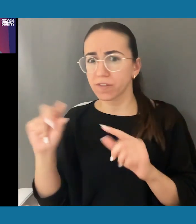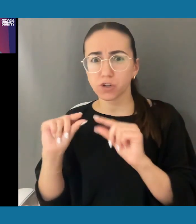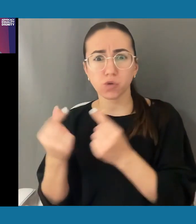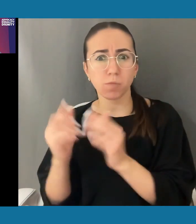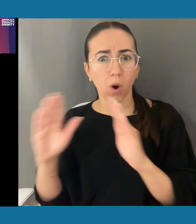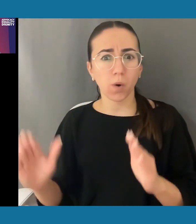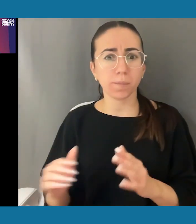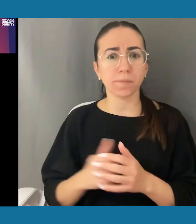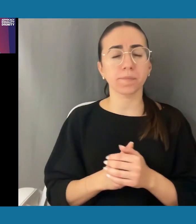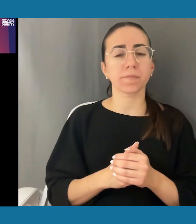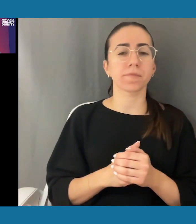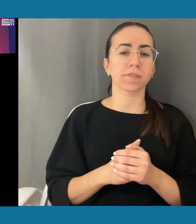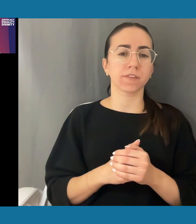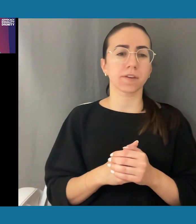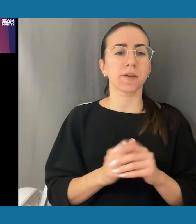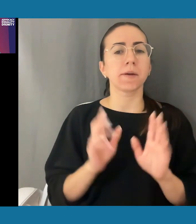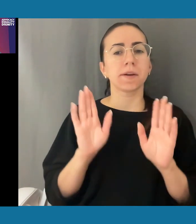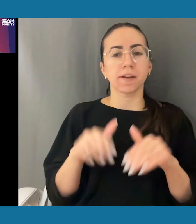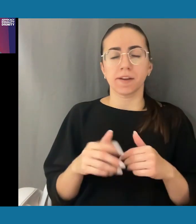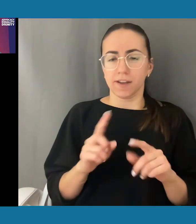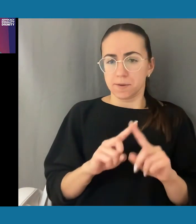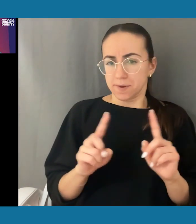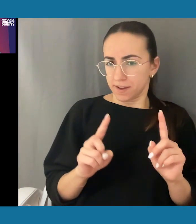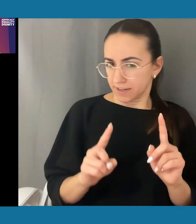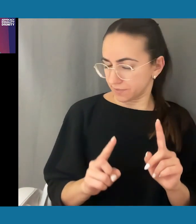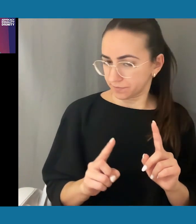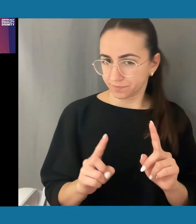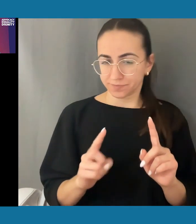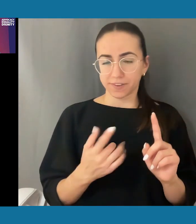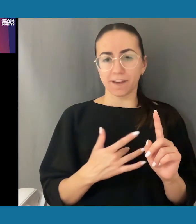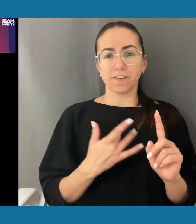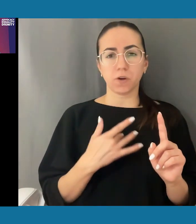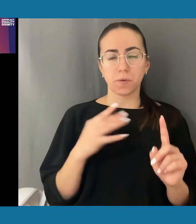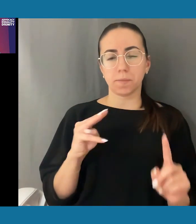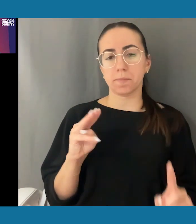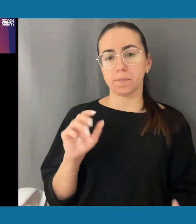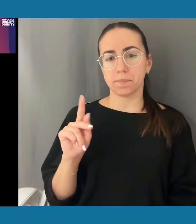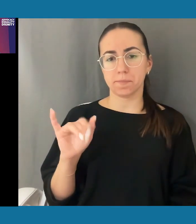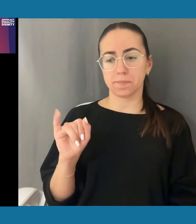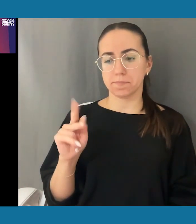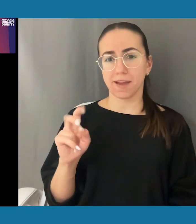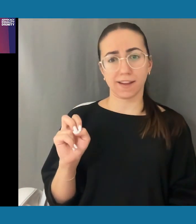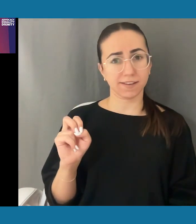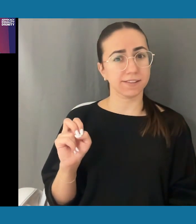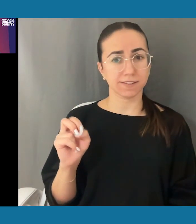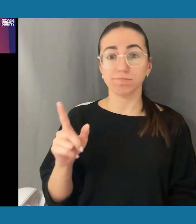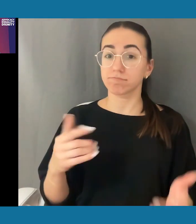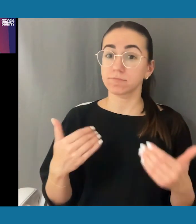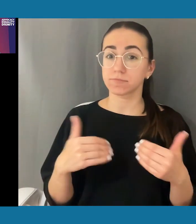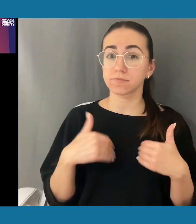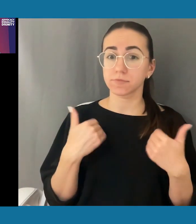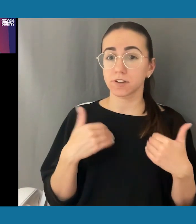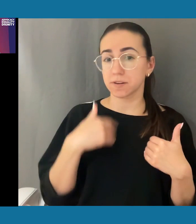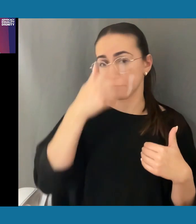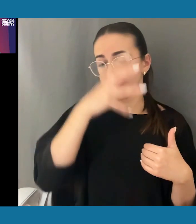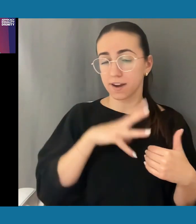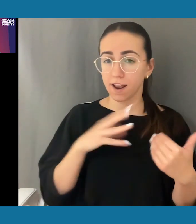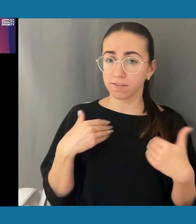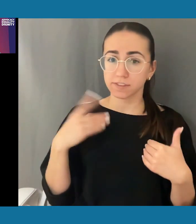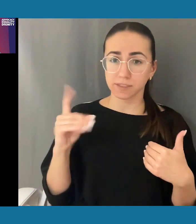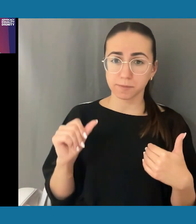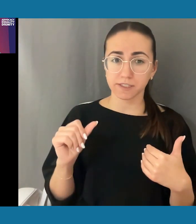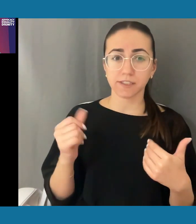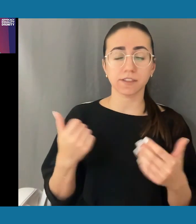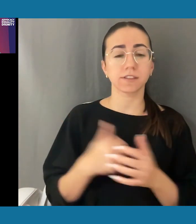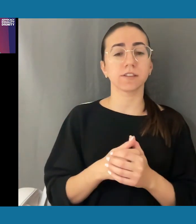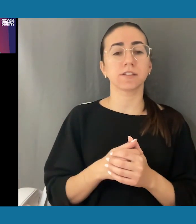think when I think about Mike, he is a young man with a disability. He does have an intellectual disability, and